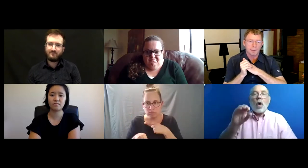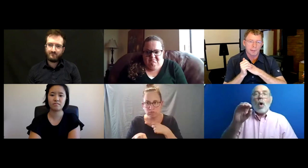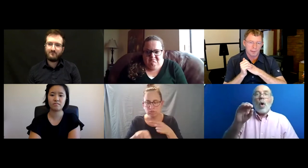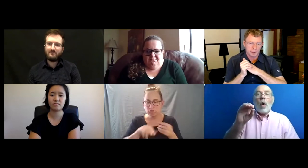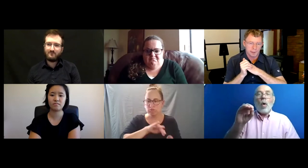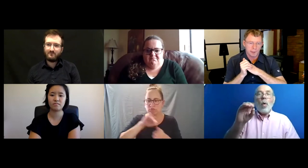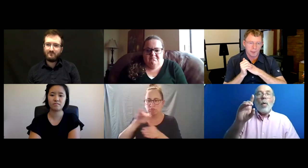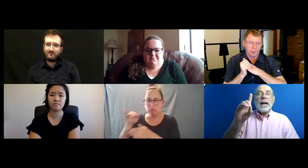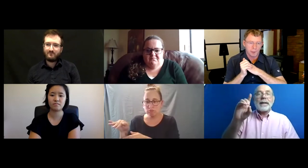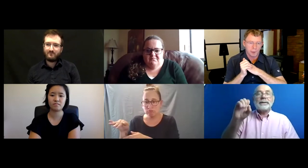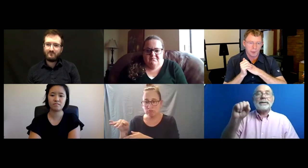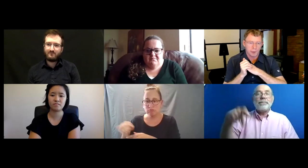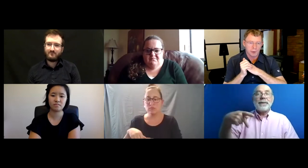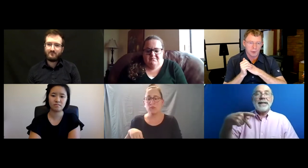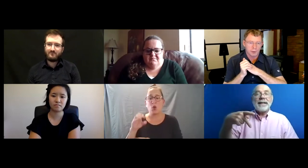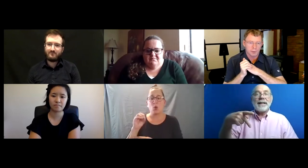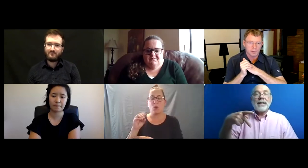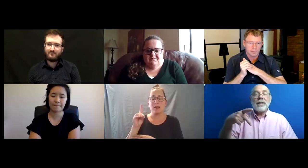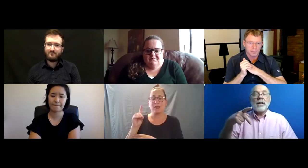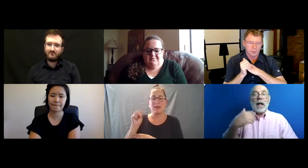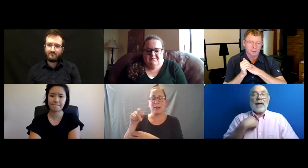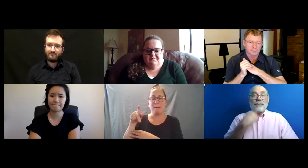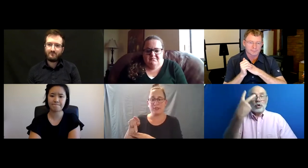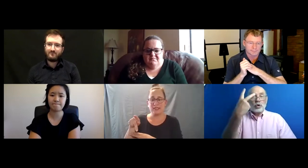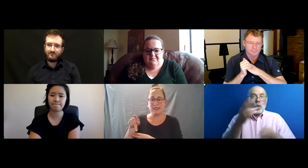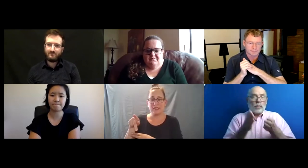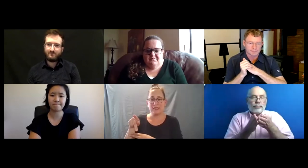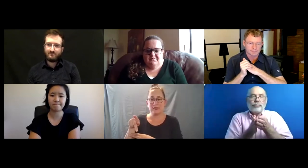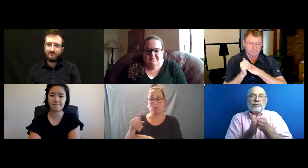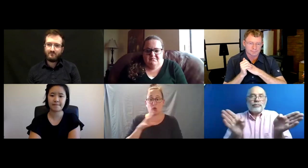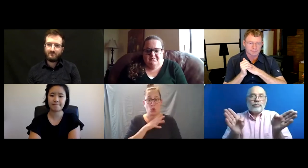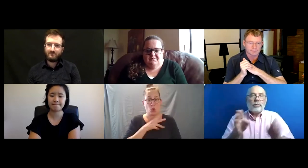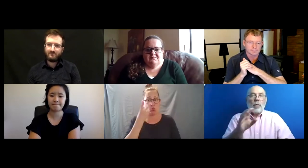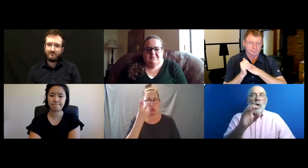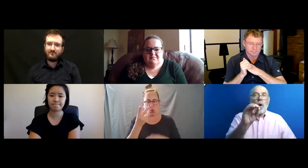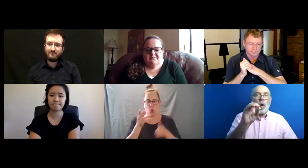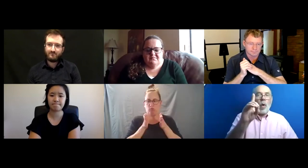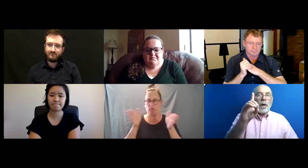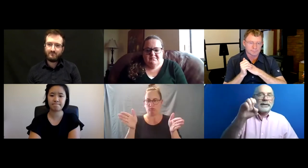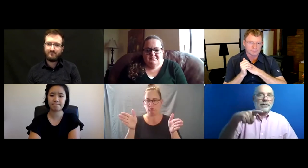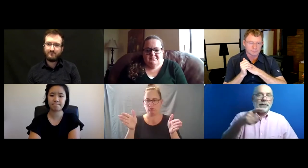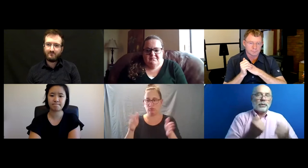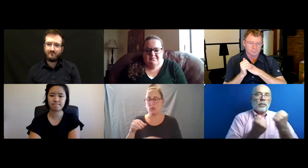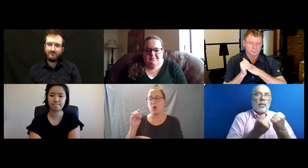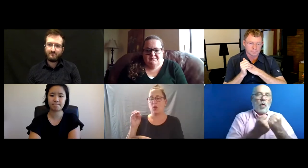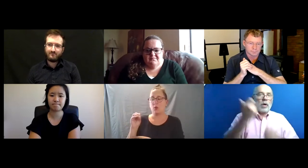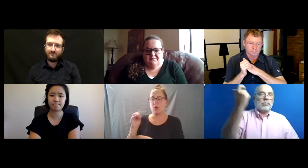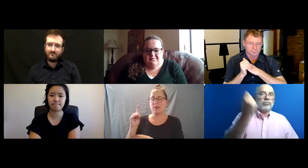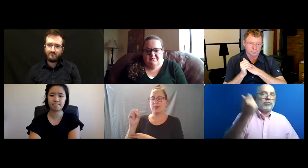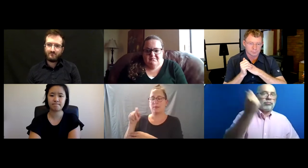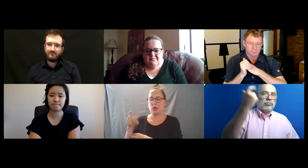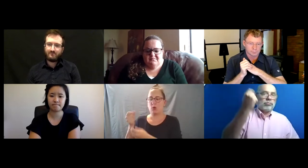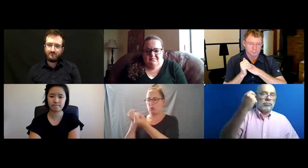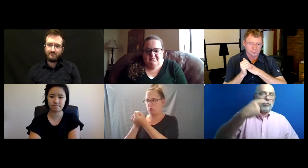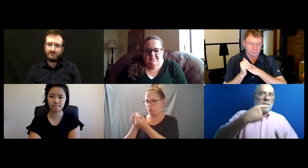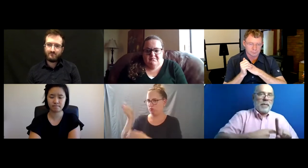the program was cut. And ODSP was created, which has two streams,